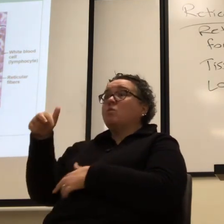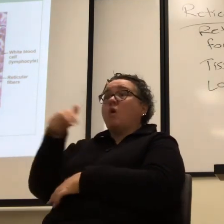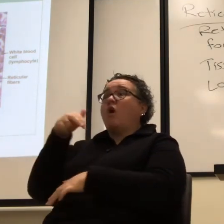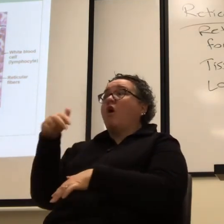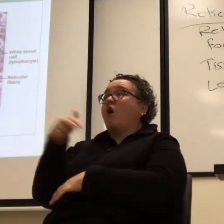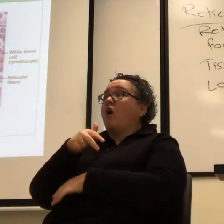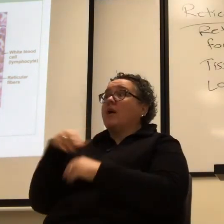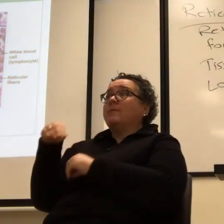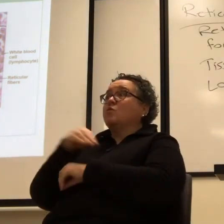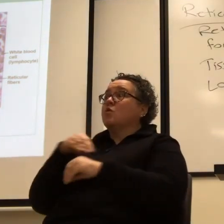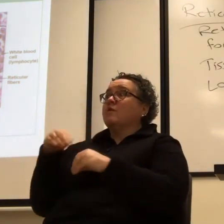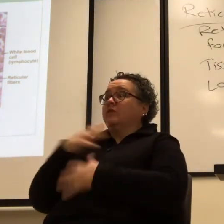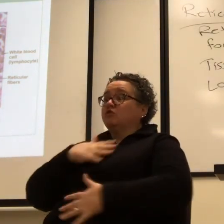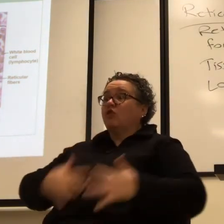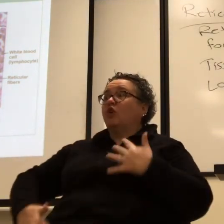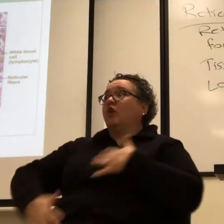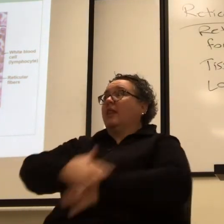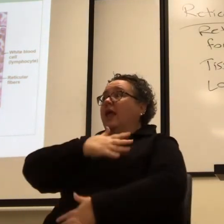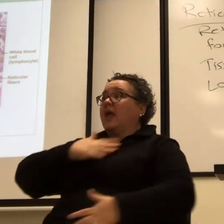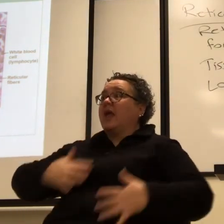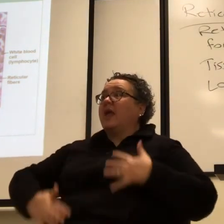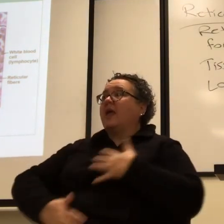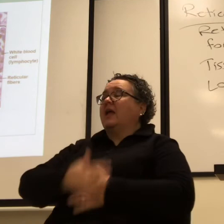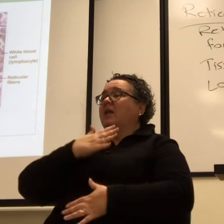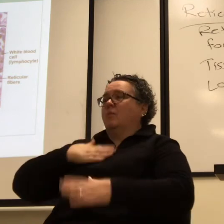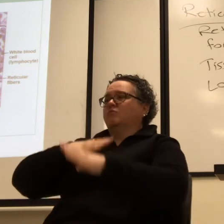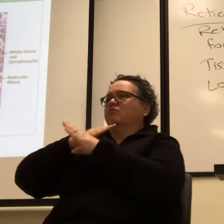your circulation, you'll prevent the swelling.